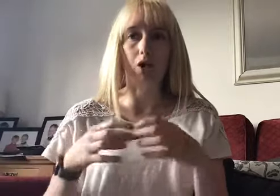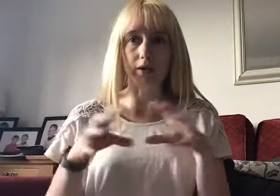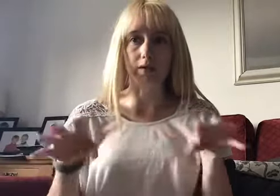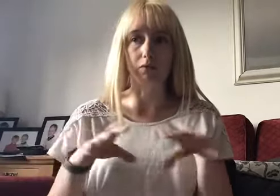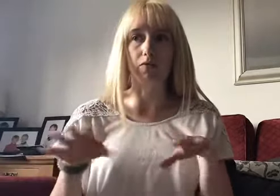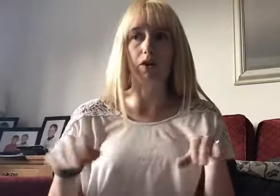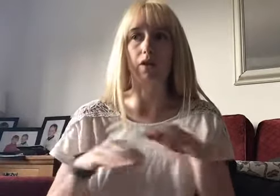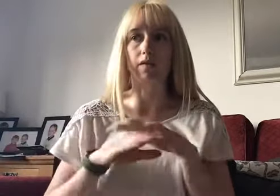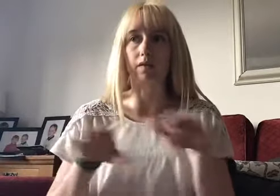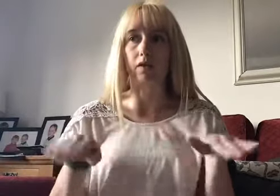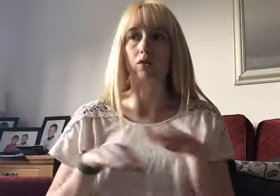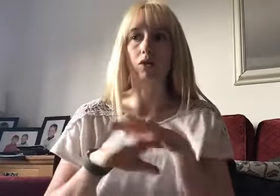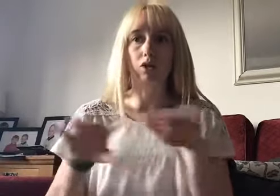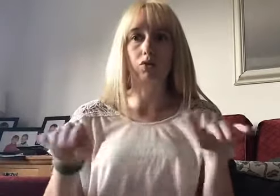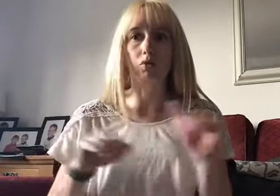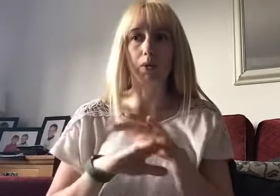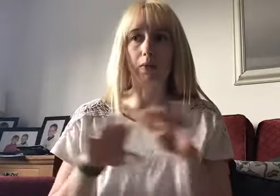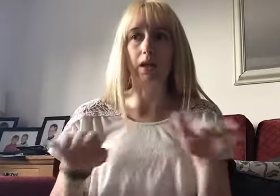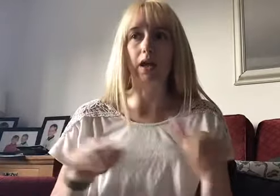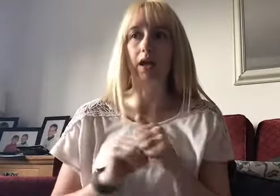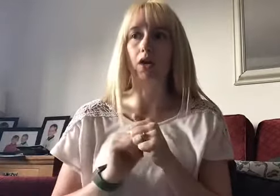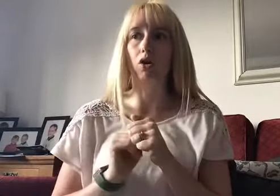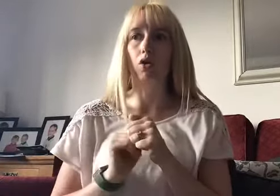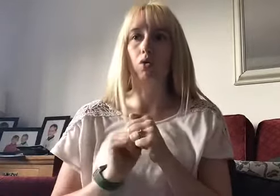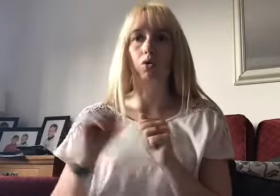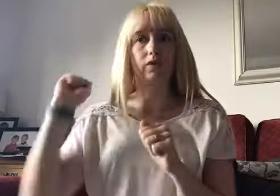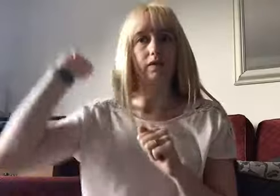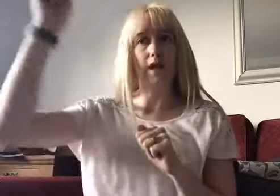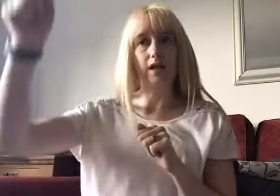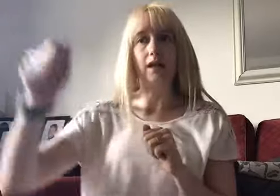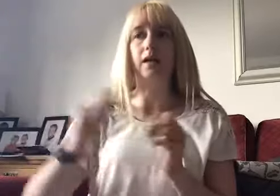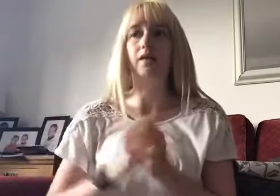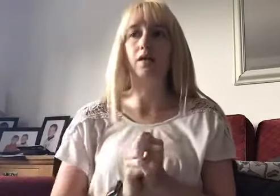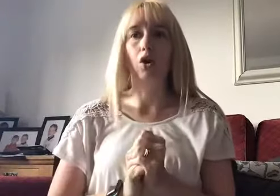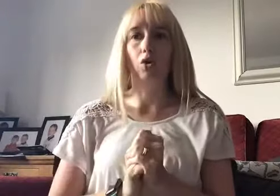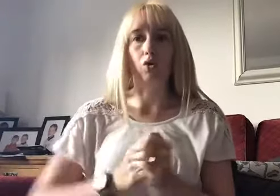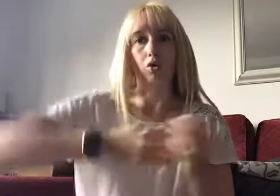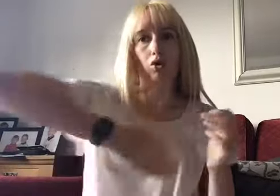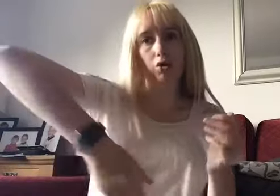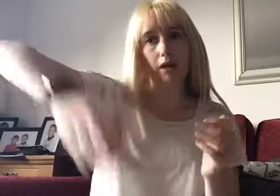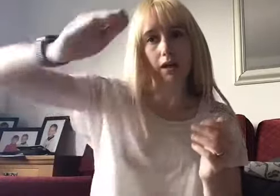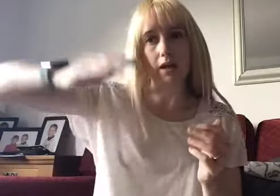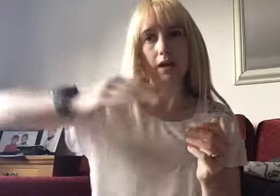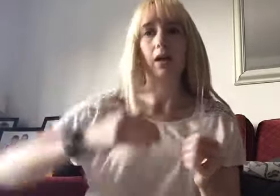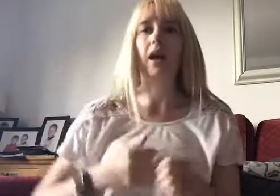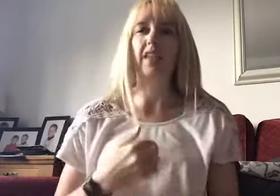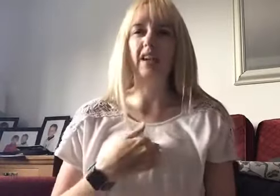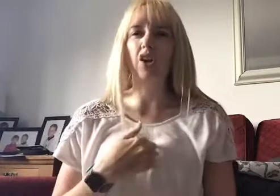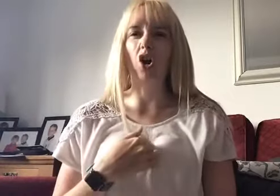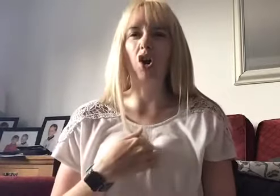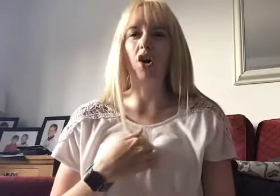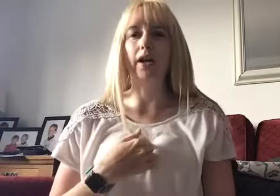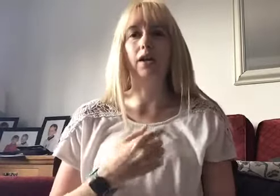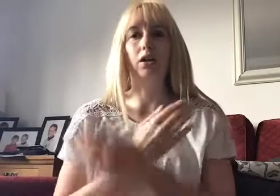item first, so swimming or tennis or cricket, and then I